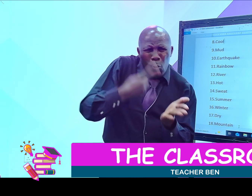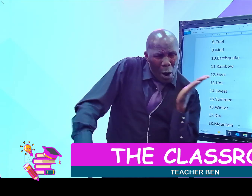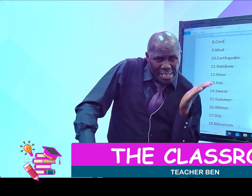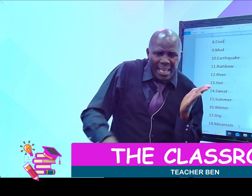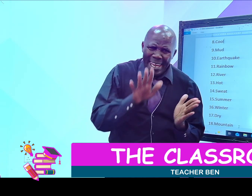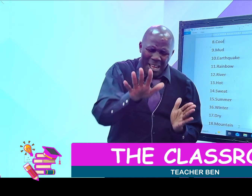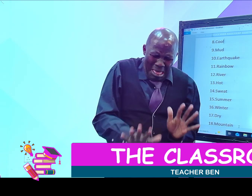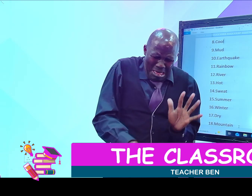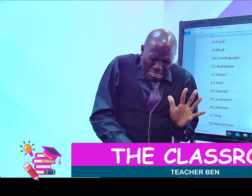mud.